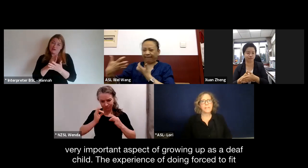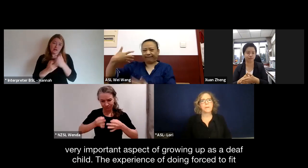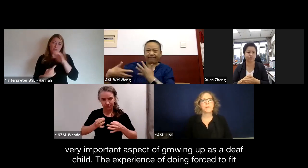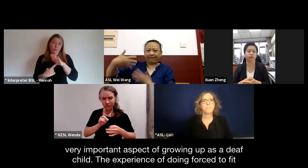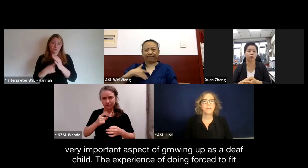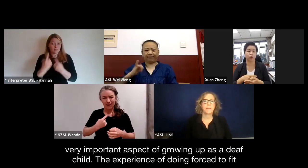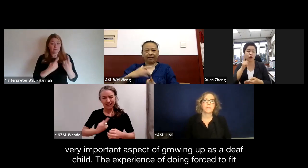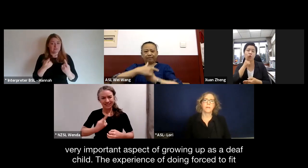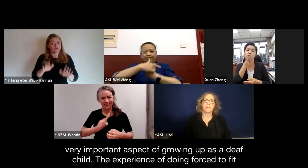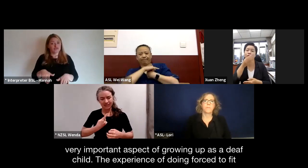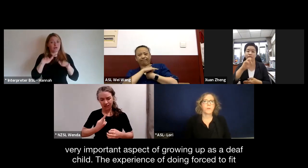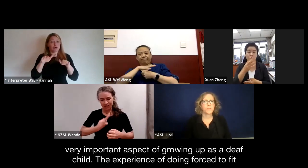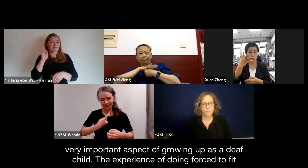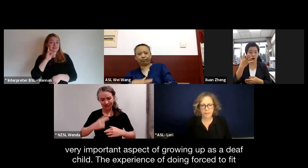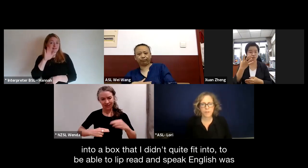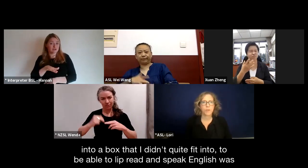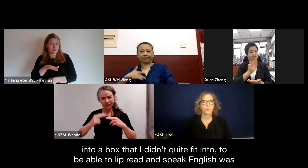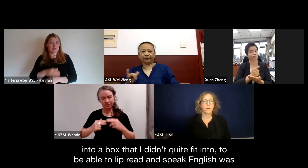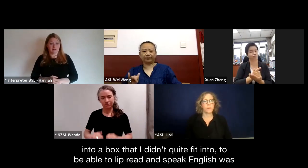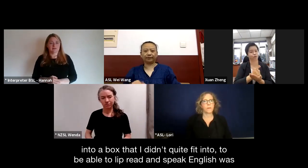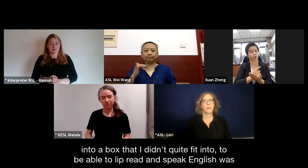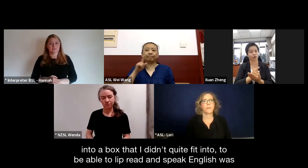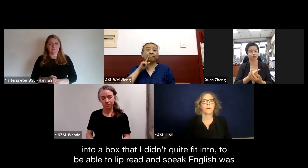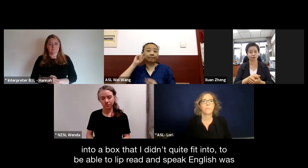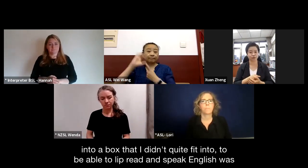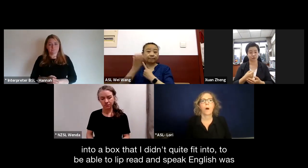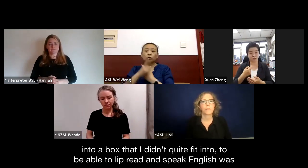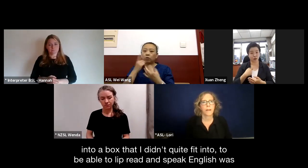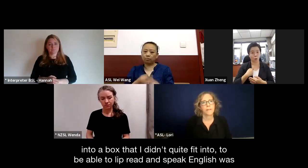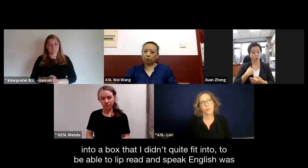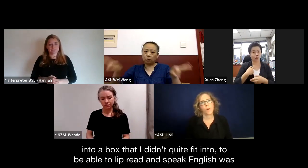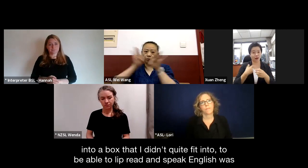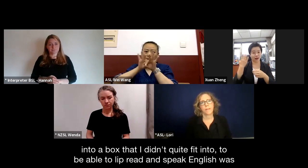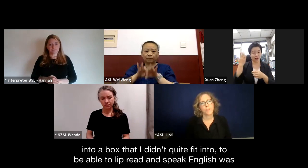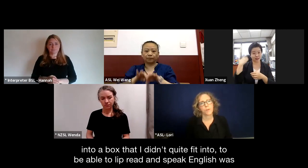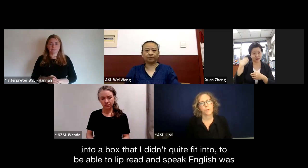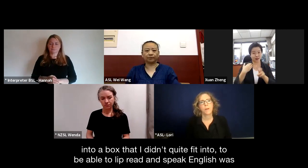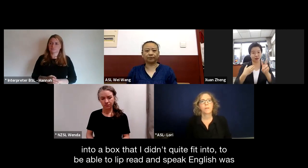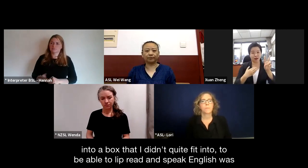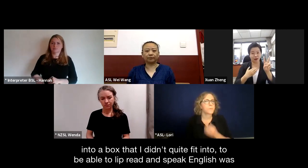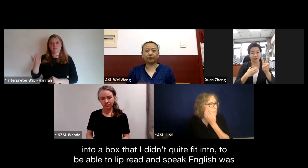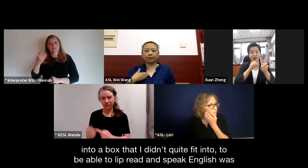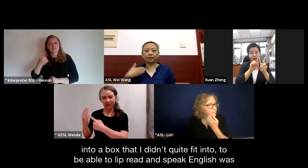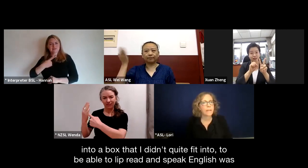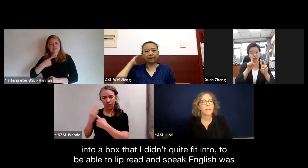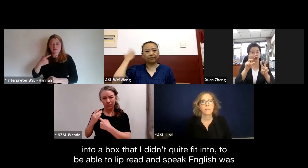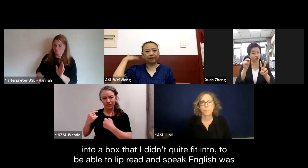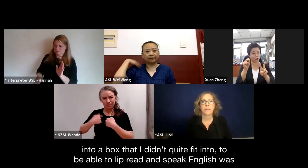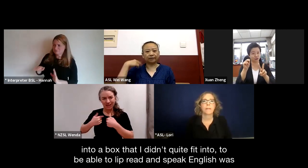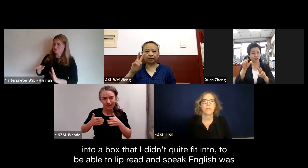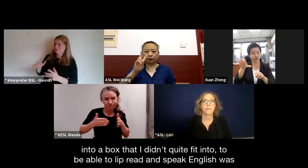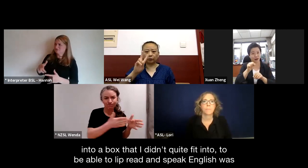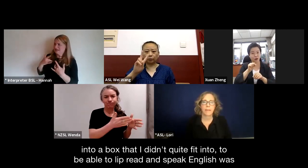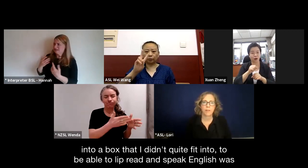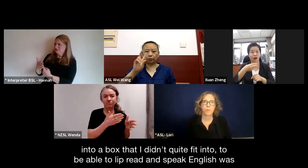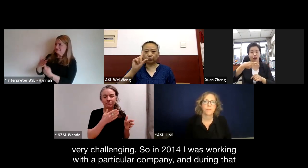The experience of being forced to fit into a box that I didn't quite fit into, to be able to read, lip